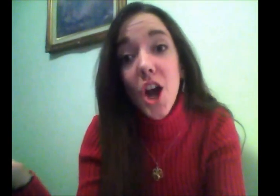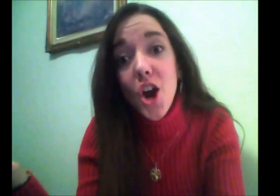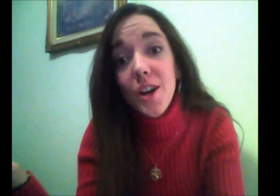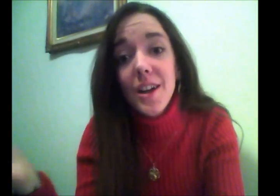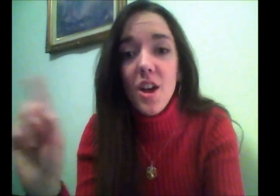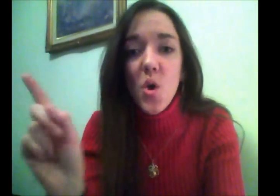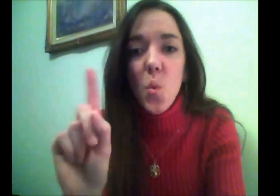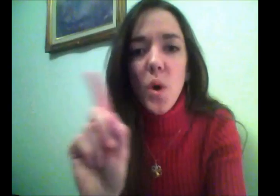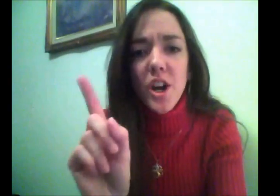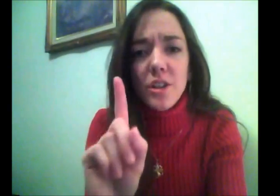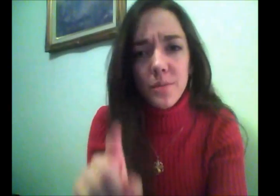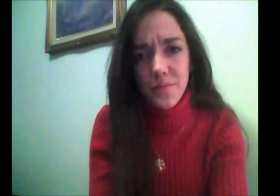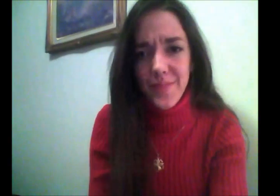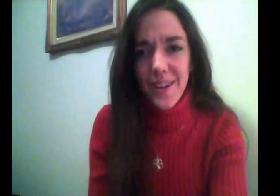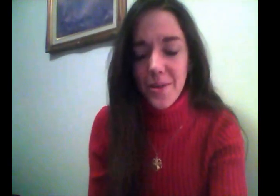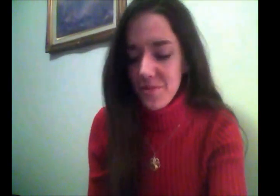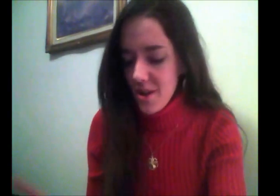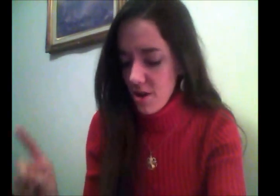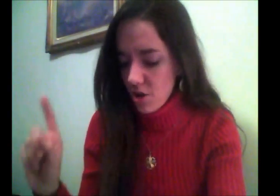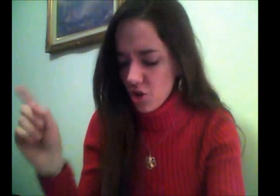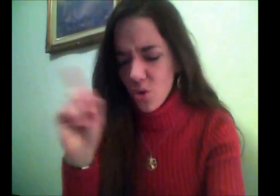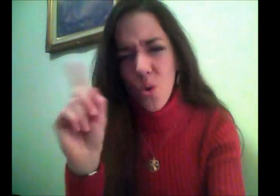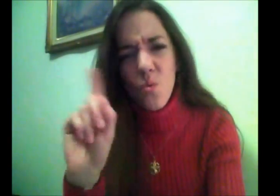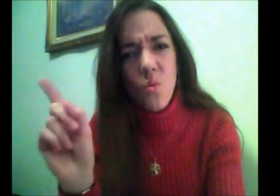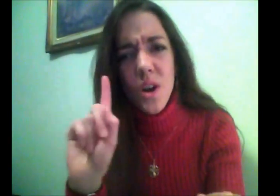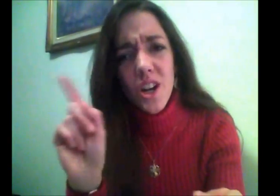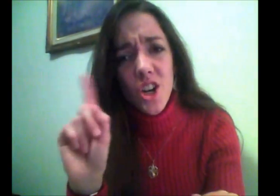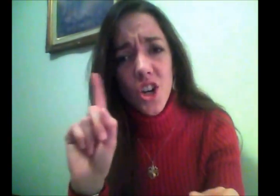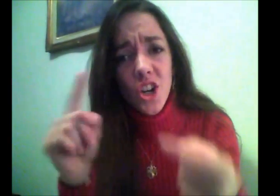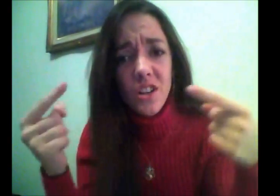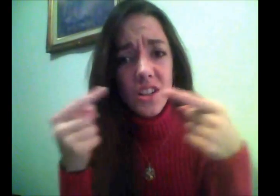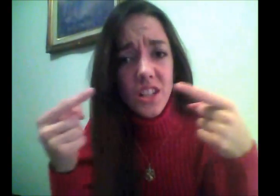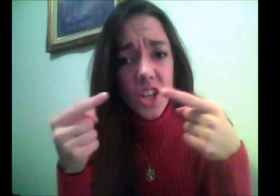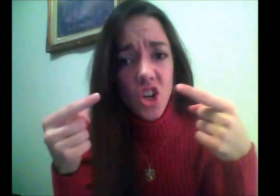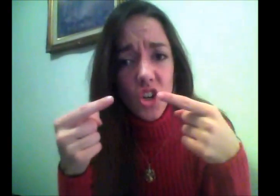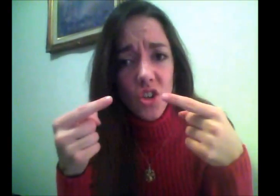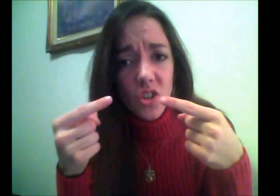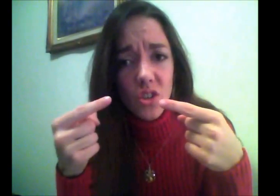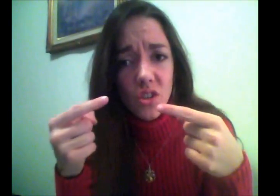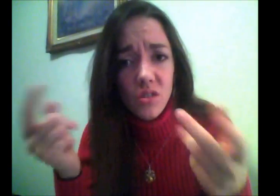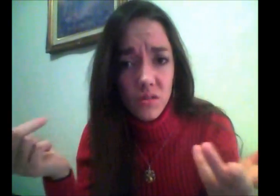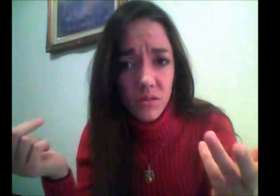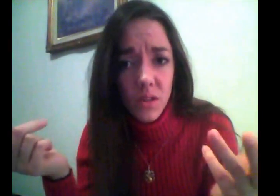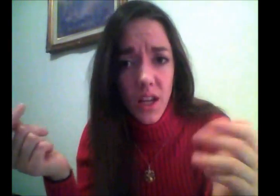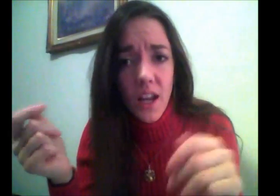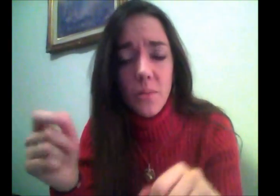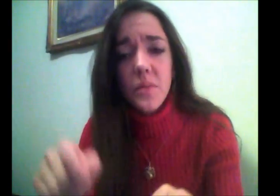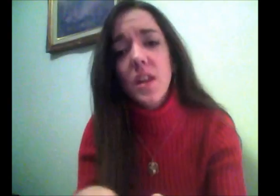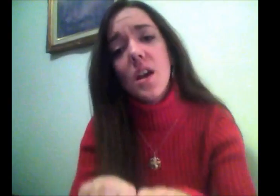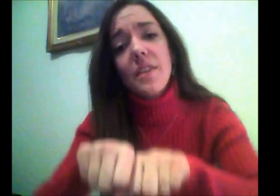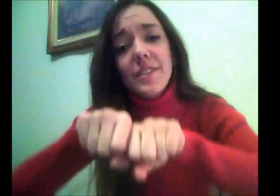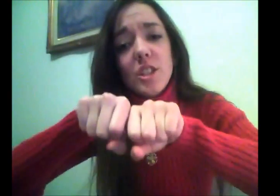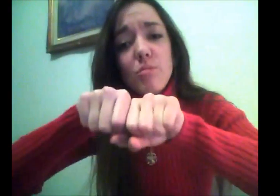are. Where? Okay. So where does it hurt? Okay. This is